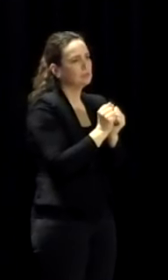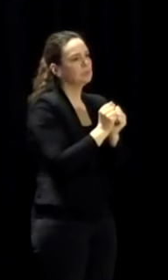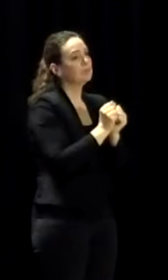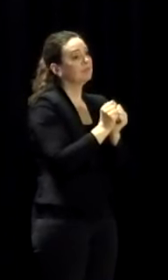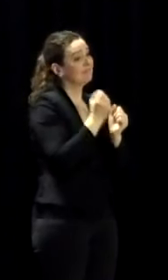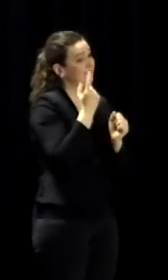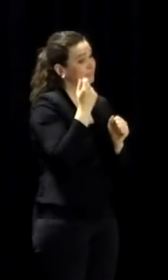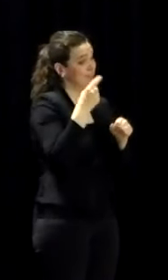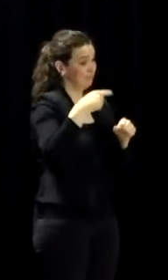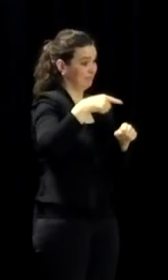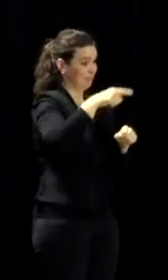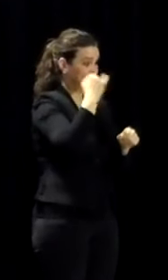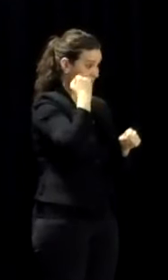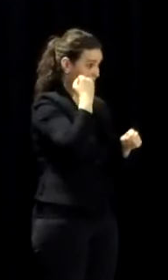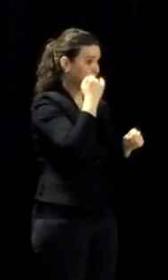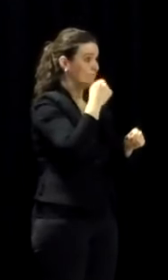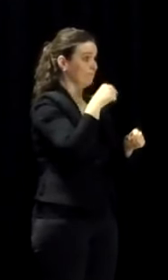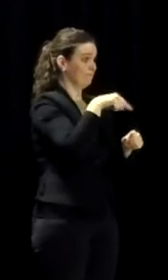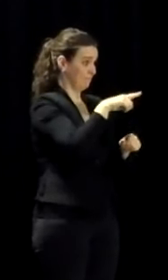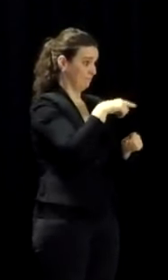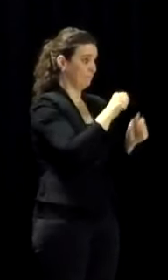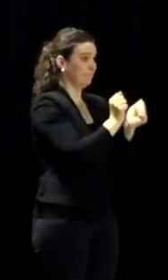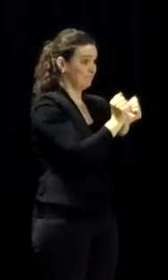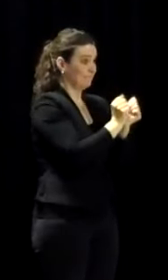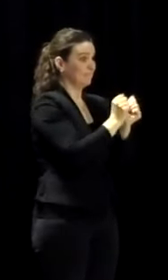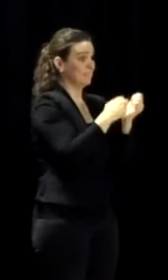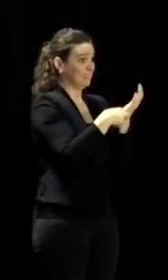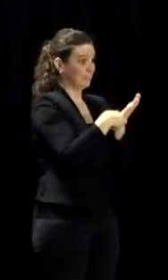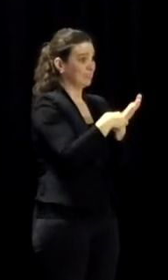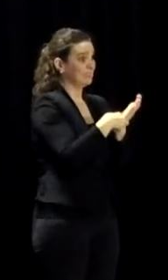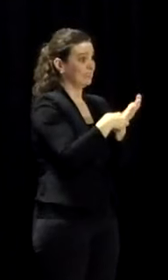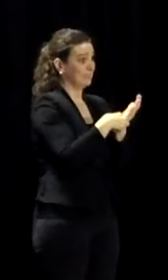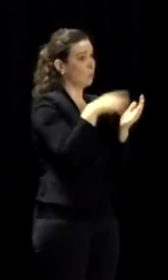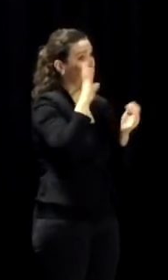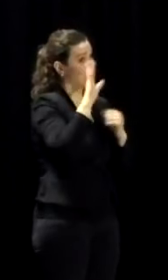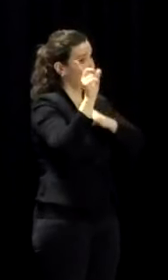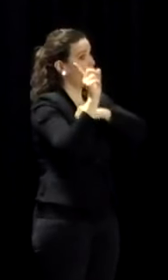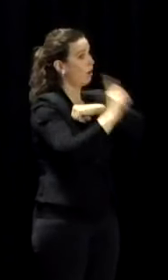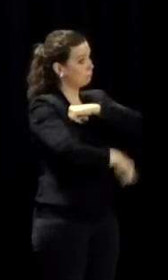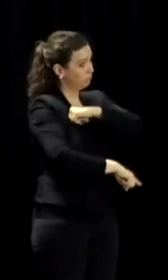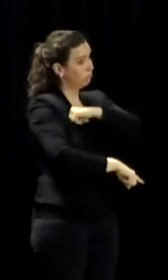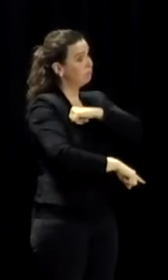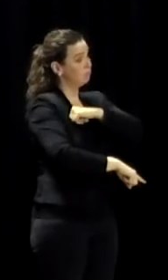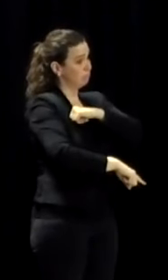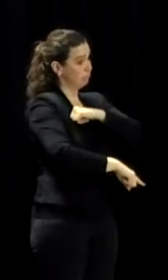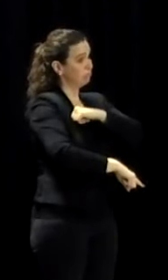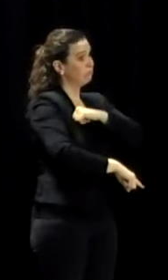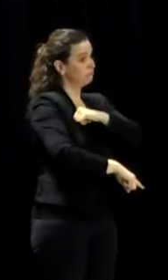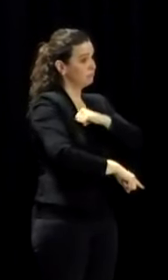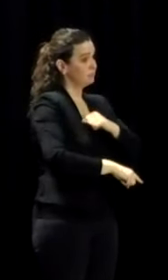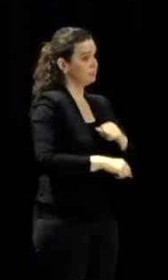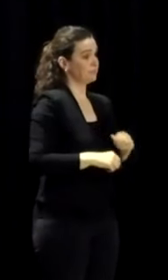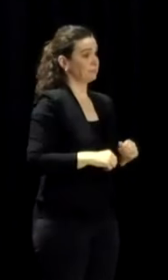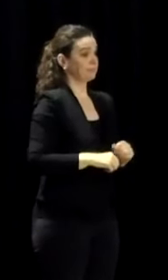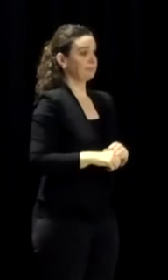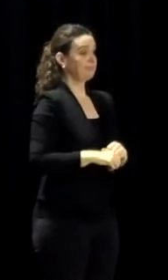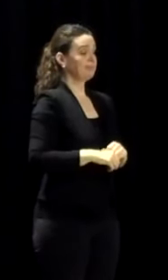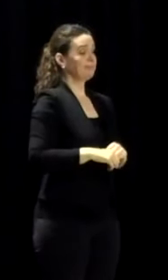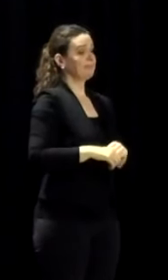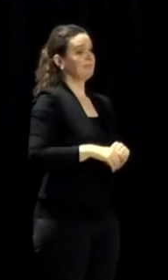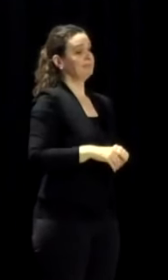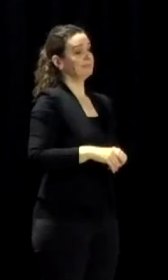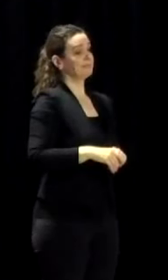penalty. I know that the Attorney General's office has a part in that. We've also talked internally and